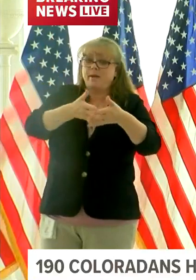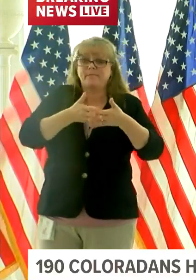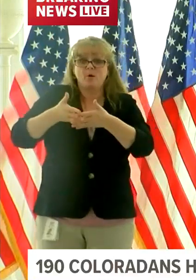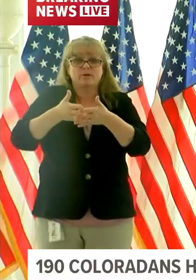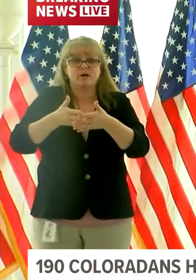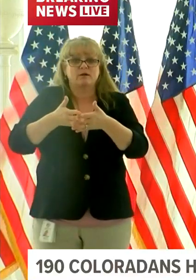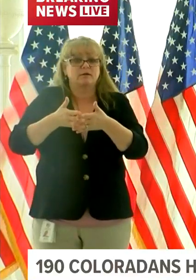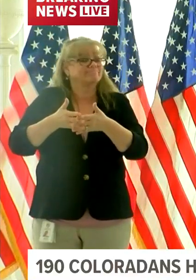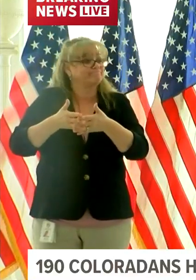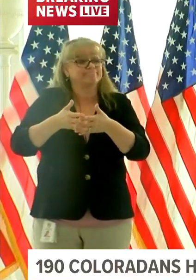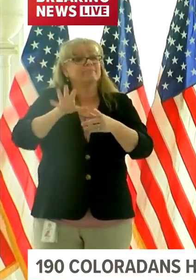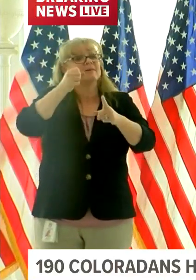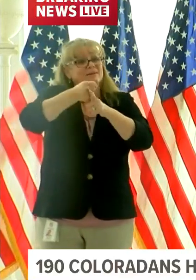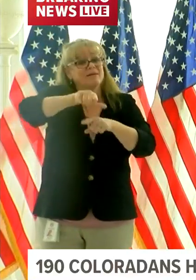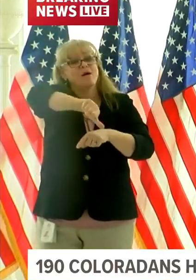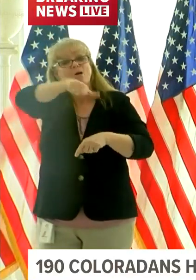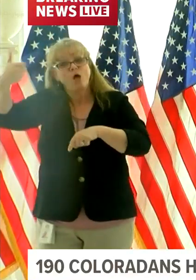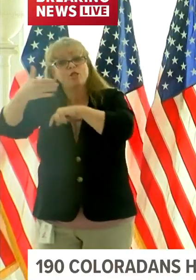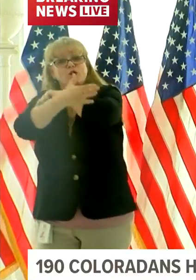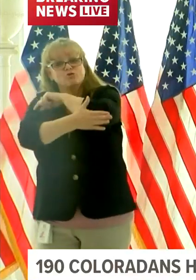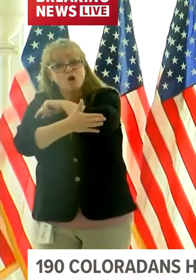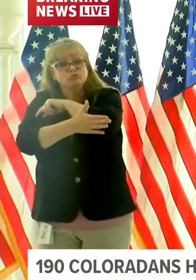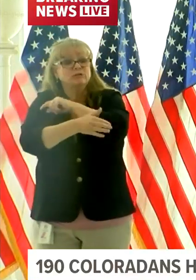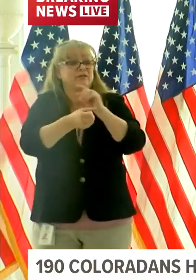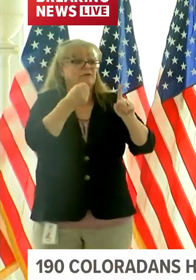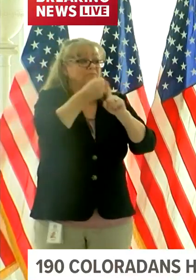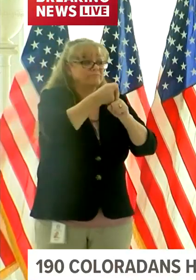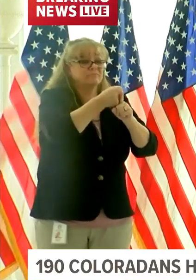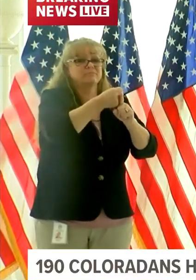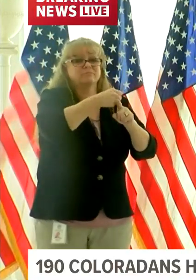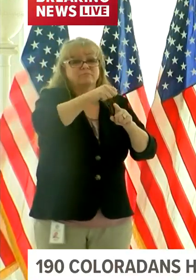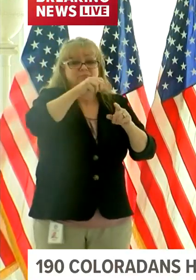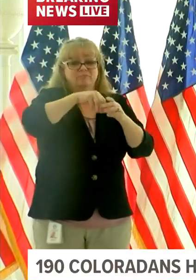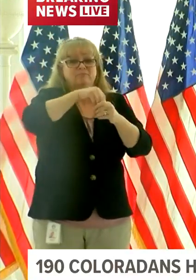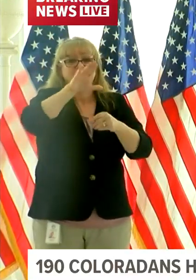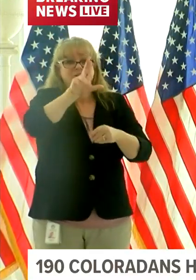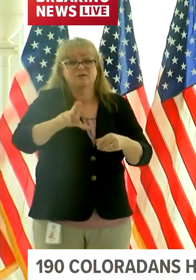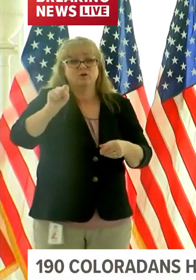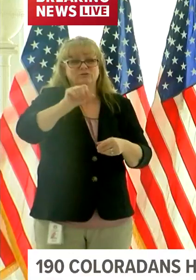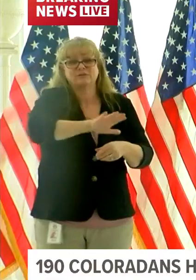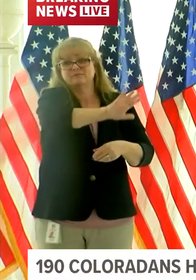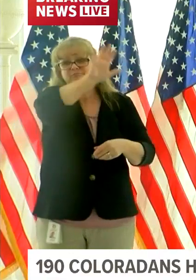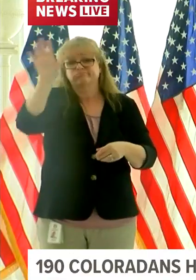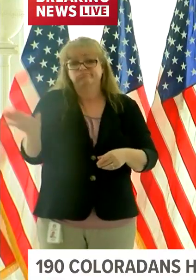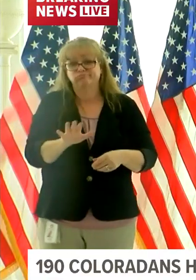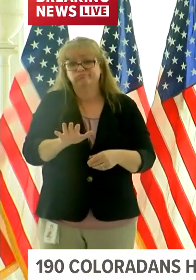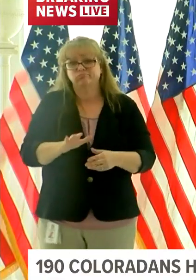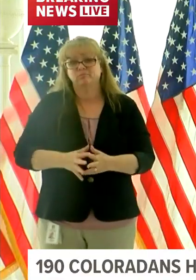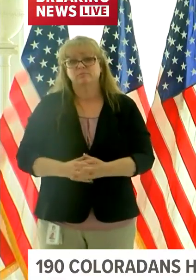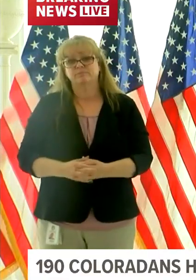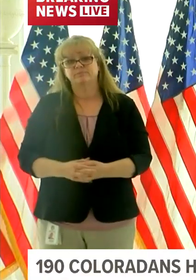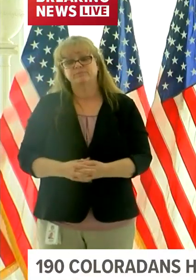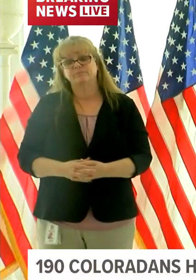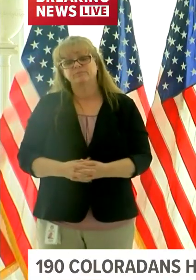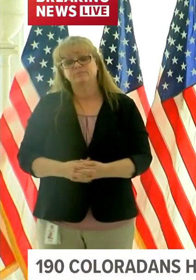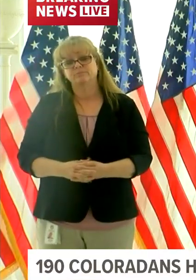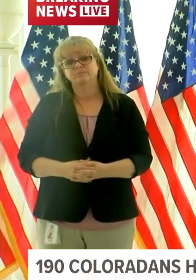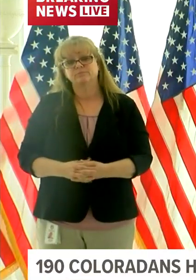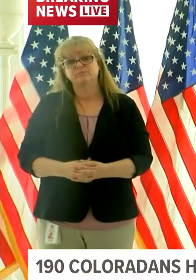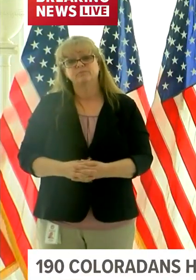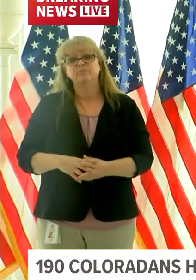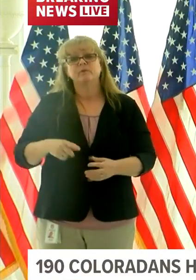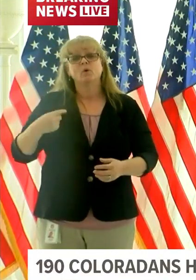York City. It's questions that are being faced across our entire country. I want to give you an update on some of our relief efforts.